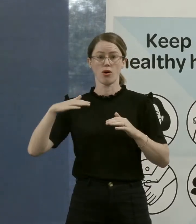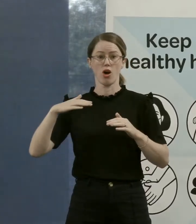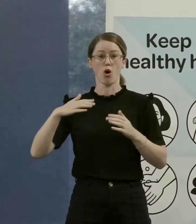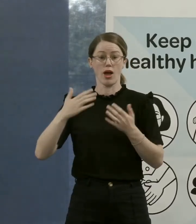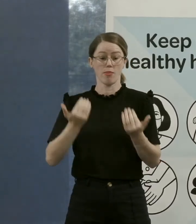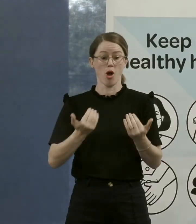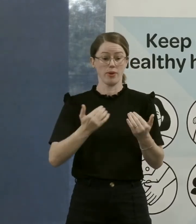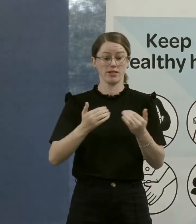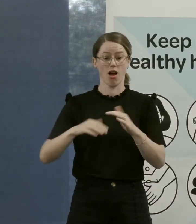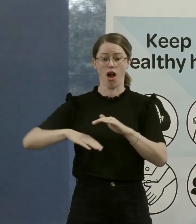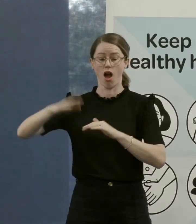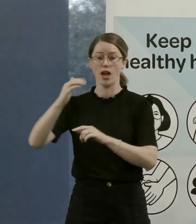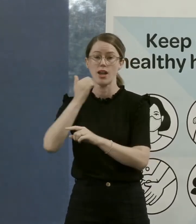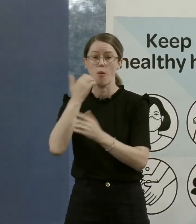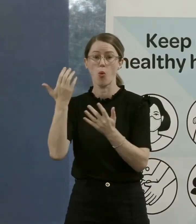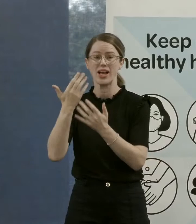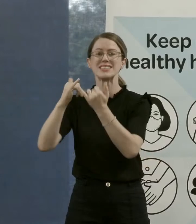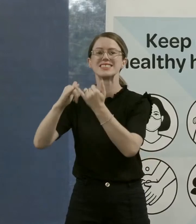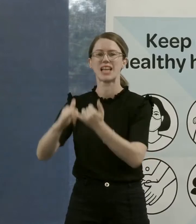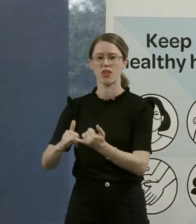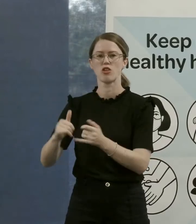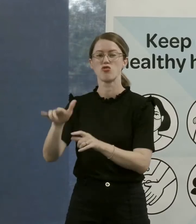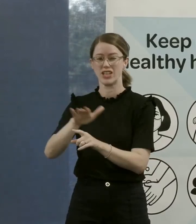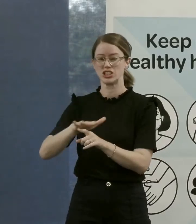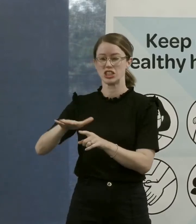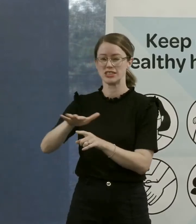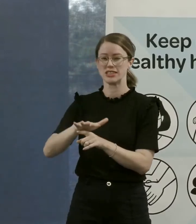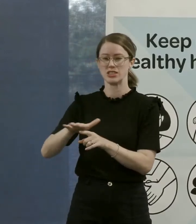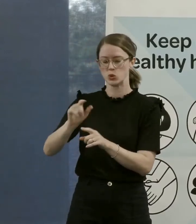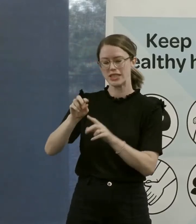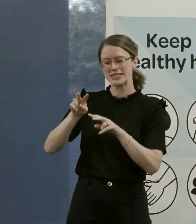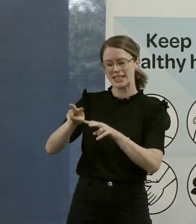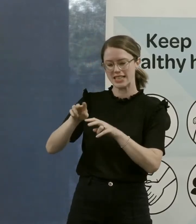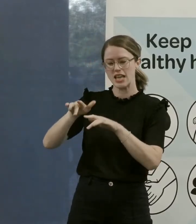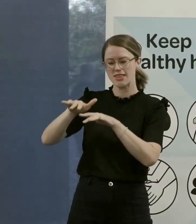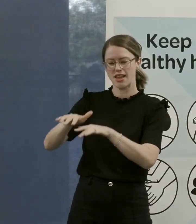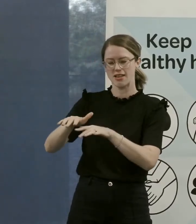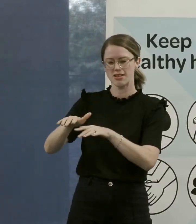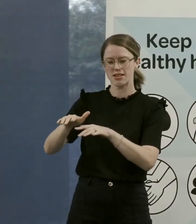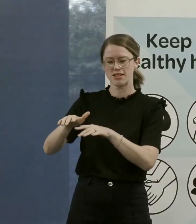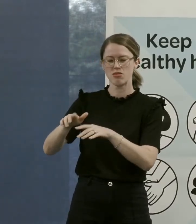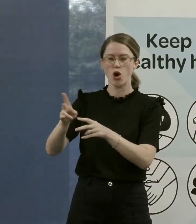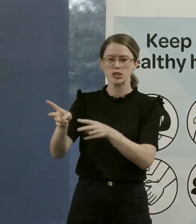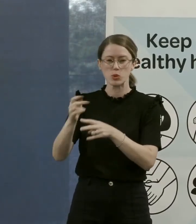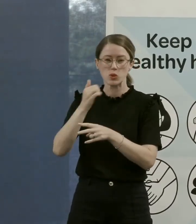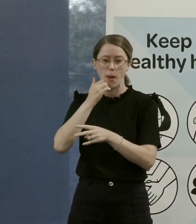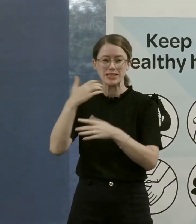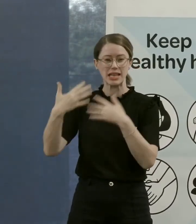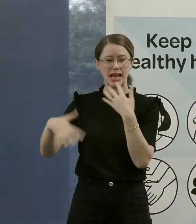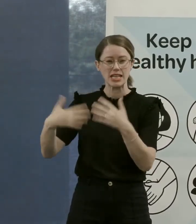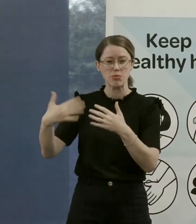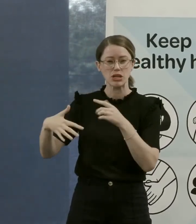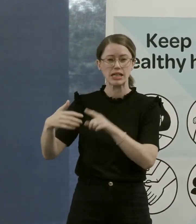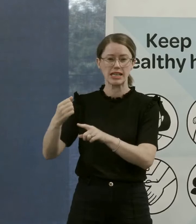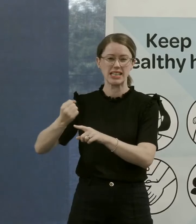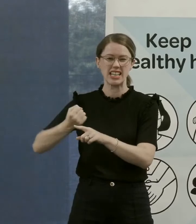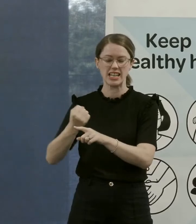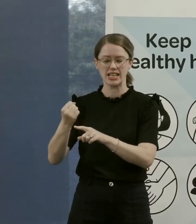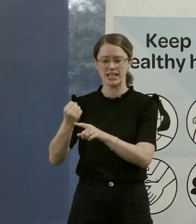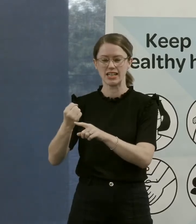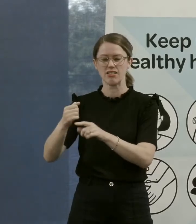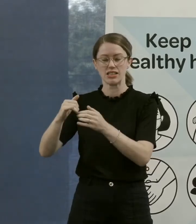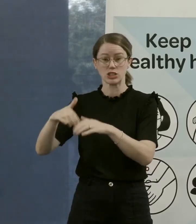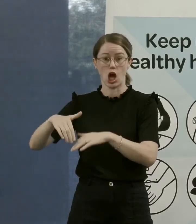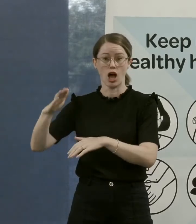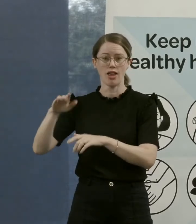are in the southern region, and we can see that in our case numbers and our hospitalisations, especially in Canterbury and in Dunedin,